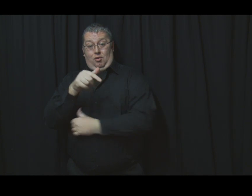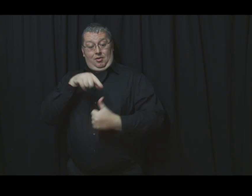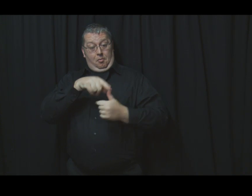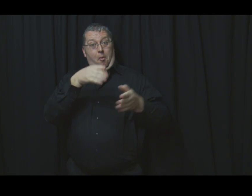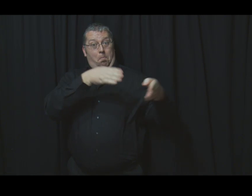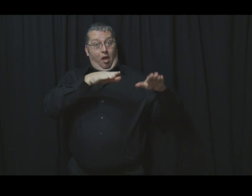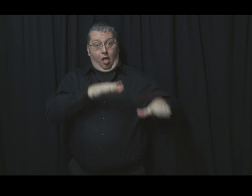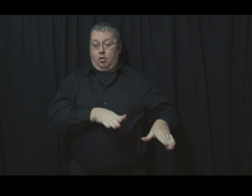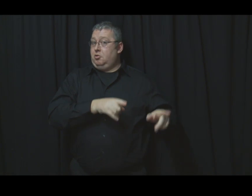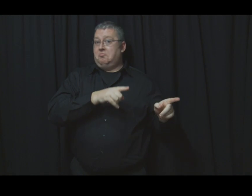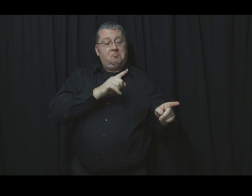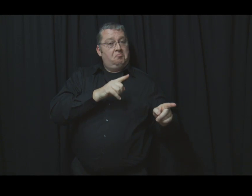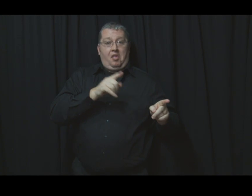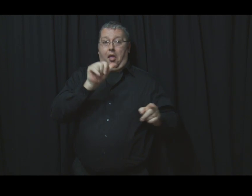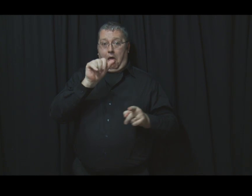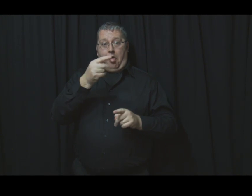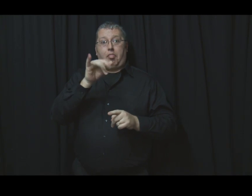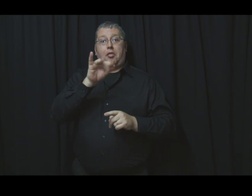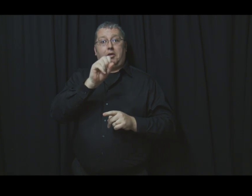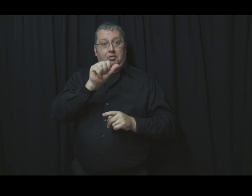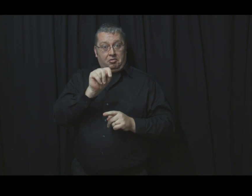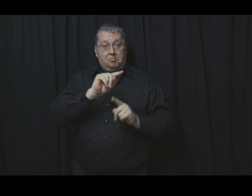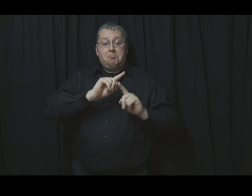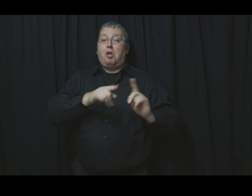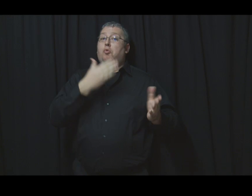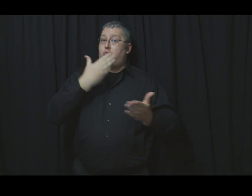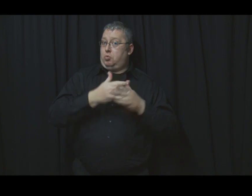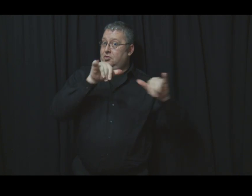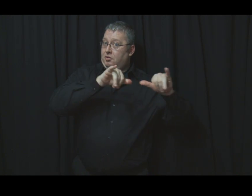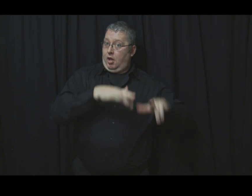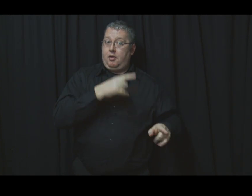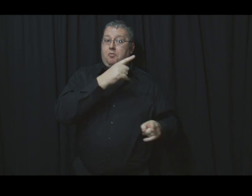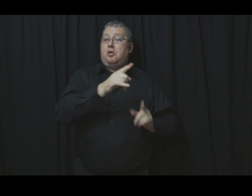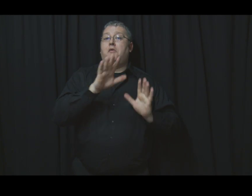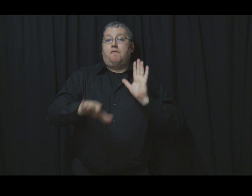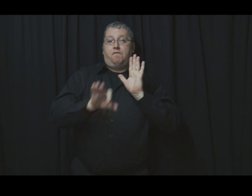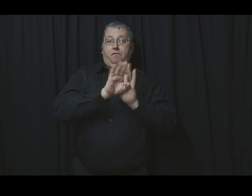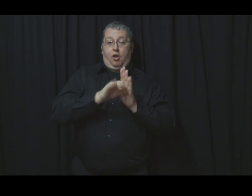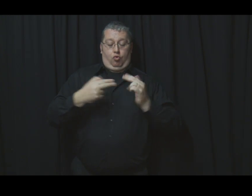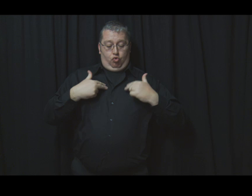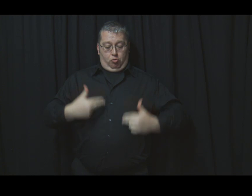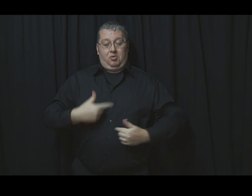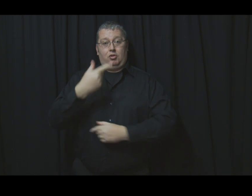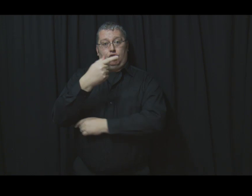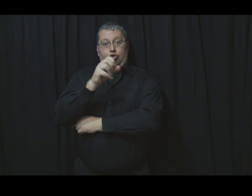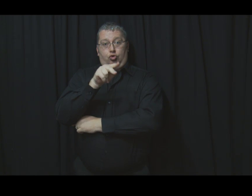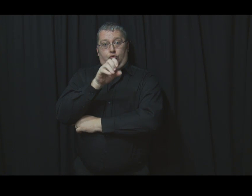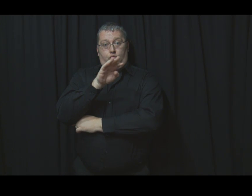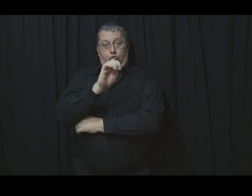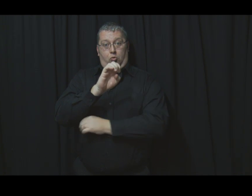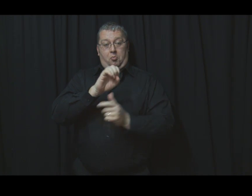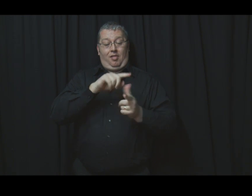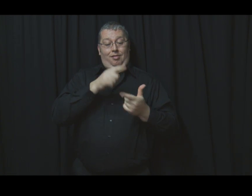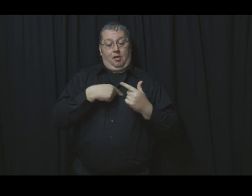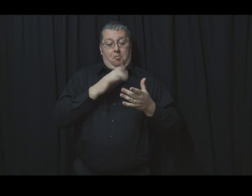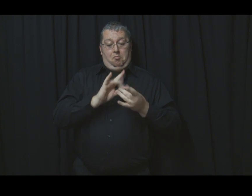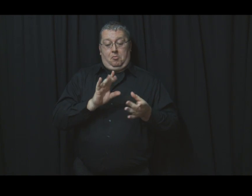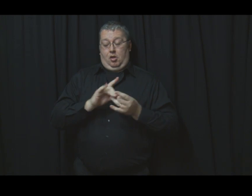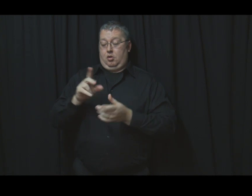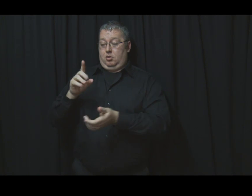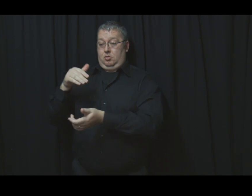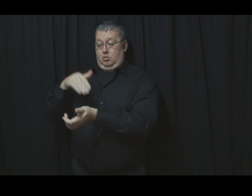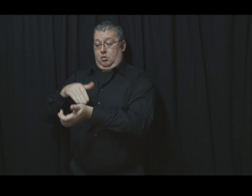he's a great scientist. He was one of the first researchers to sequence the human genome. I also mentioned Dr. Raymond Damadian, who